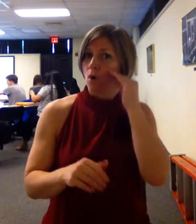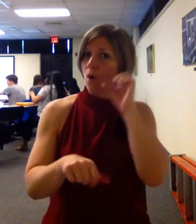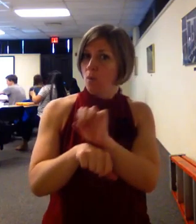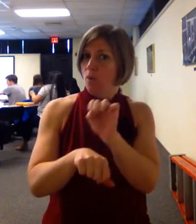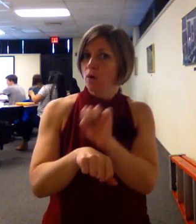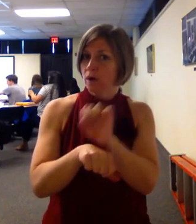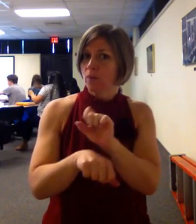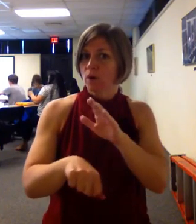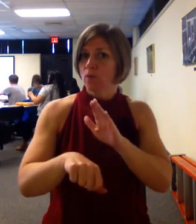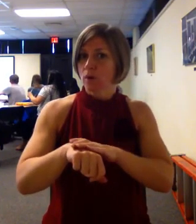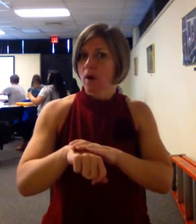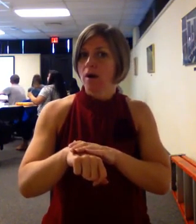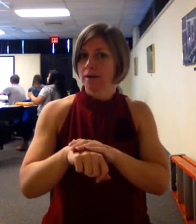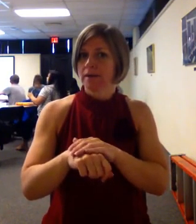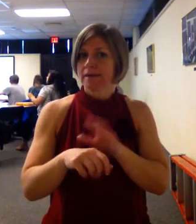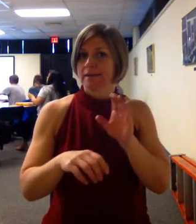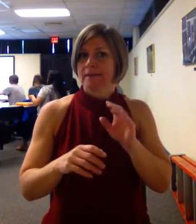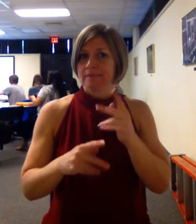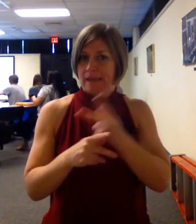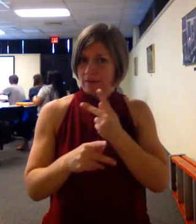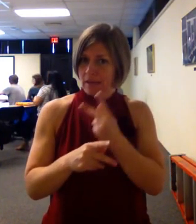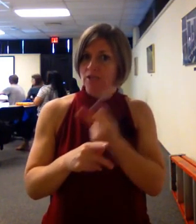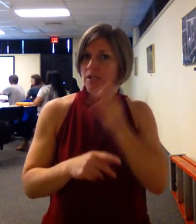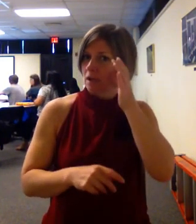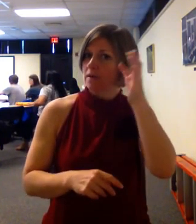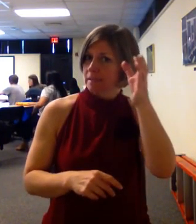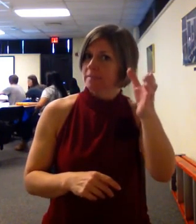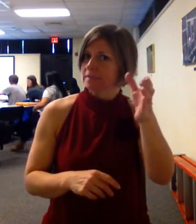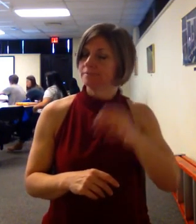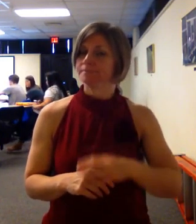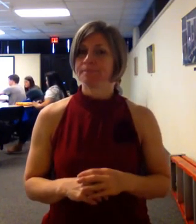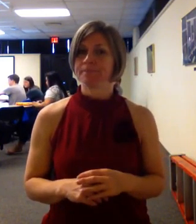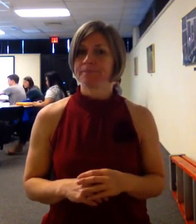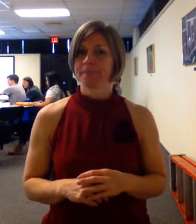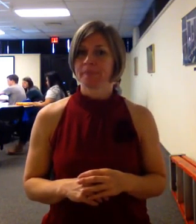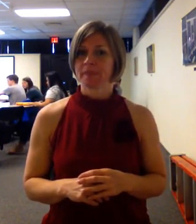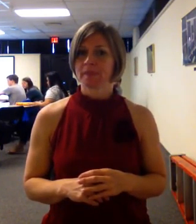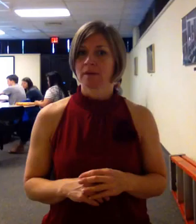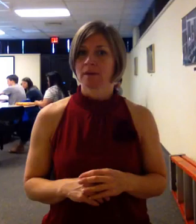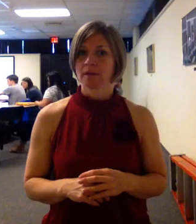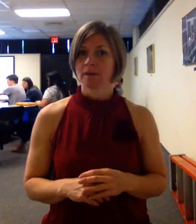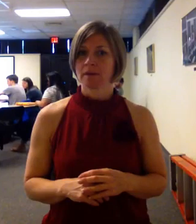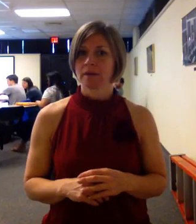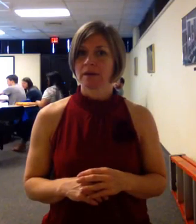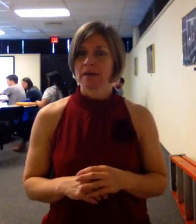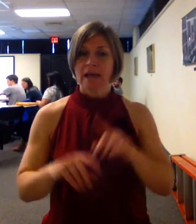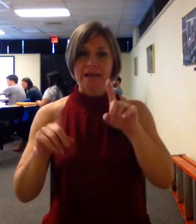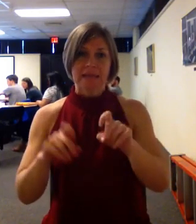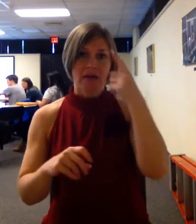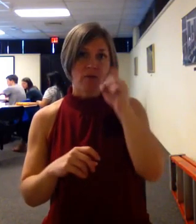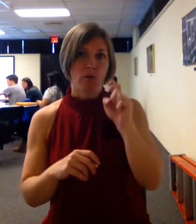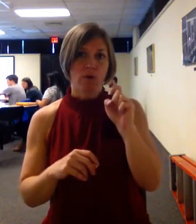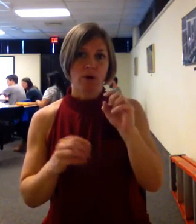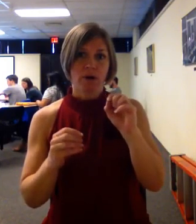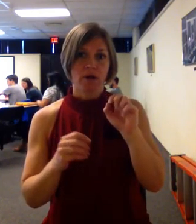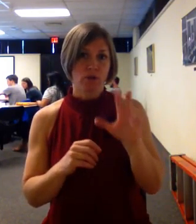calculations as well as the concepts. Chapter 3. Exam number 3 is going to seem really long to you guys because you're